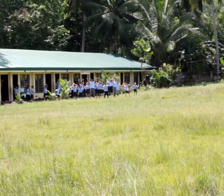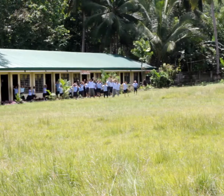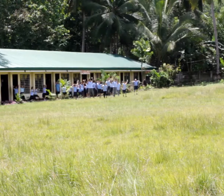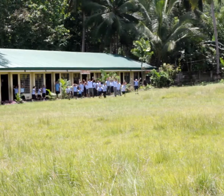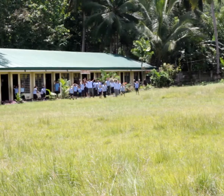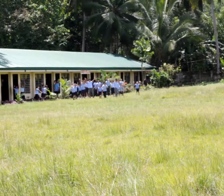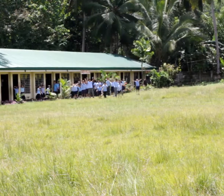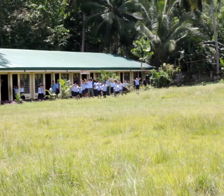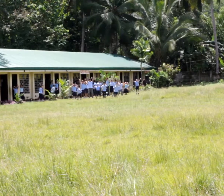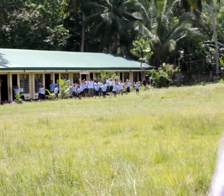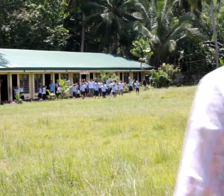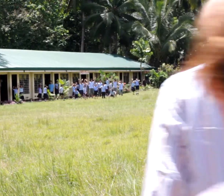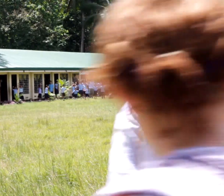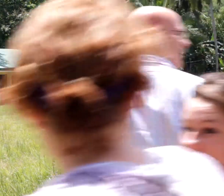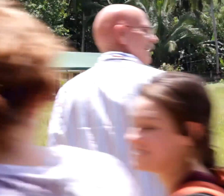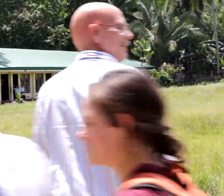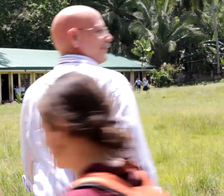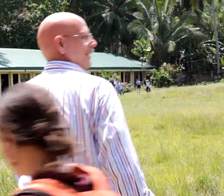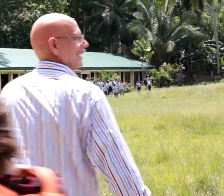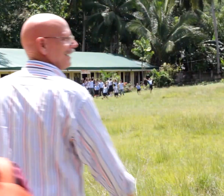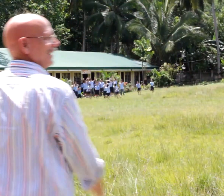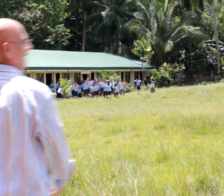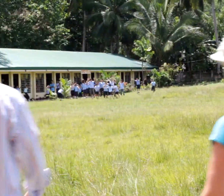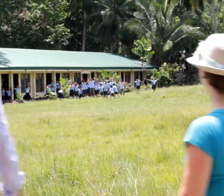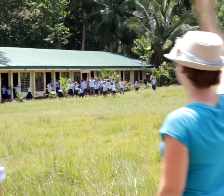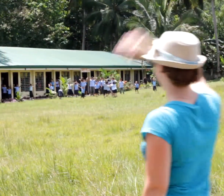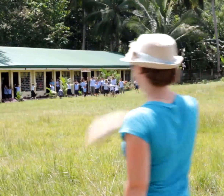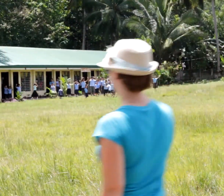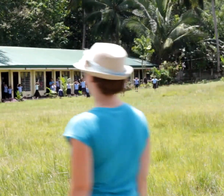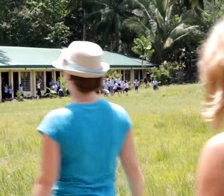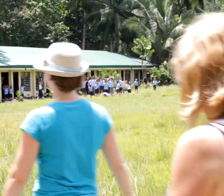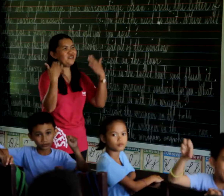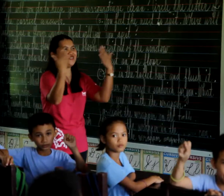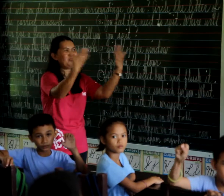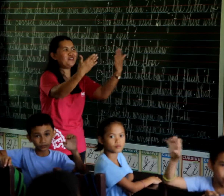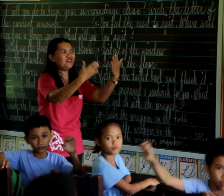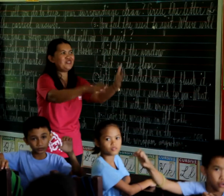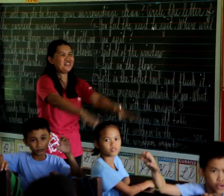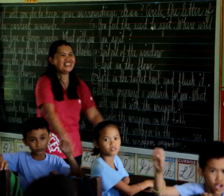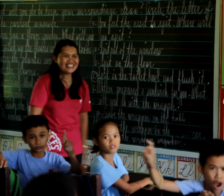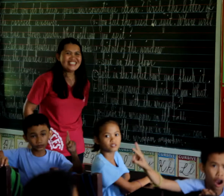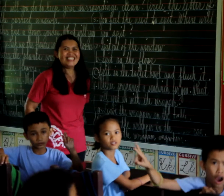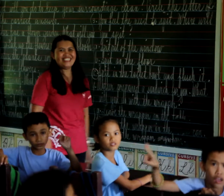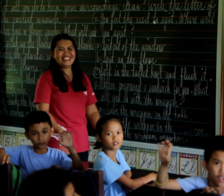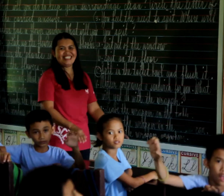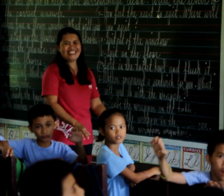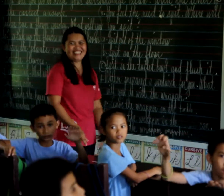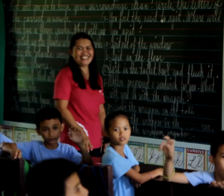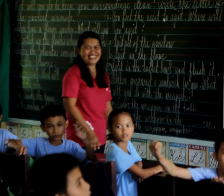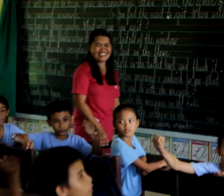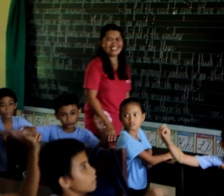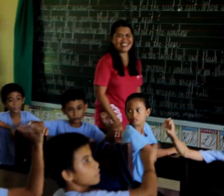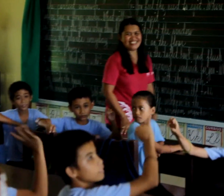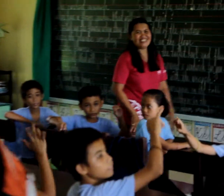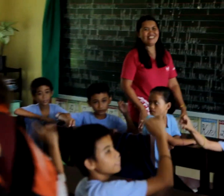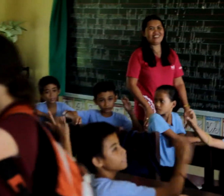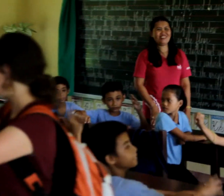or land space for IDEA to build classrooms. They supervise the teachers, provide the required government curriculum, and hopefully